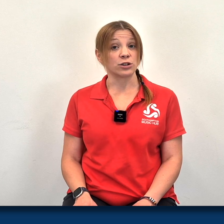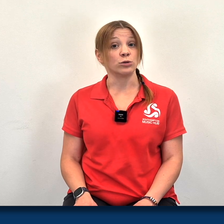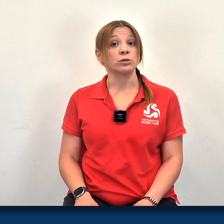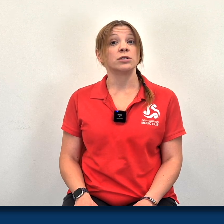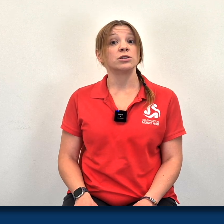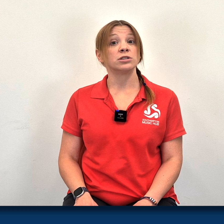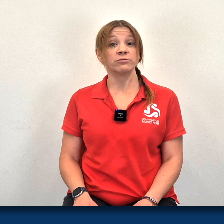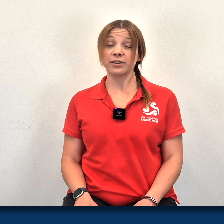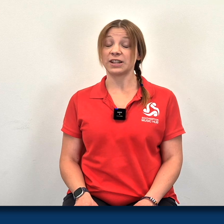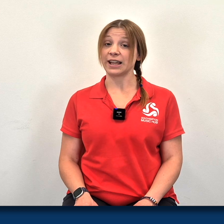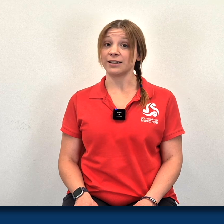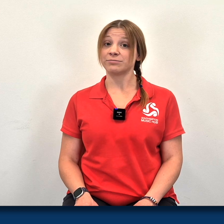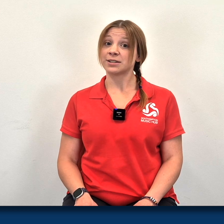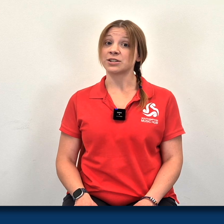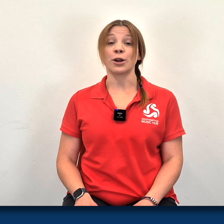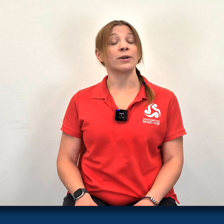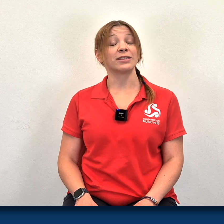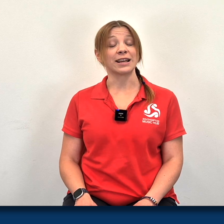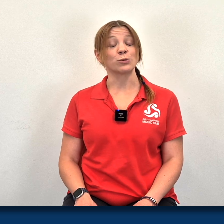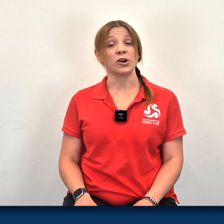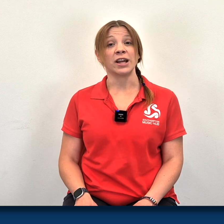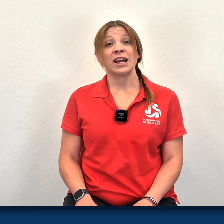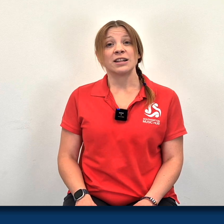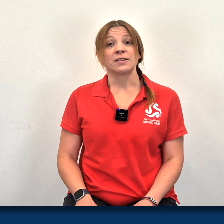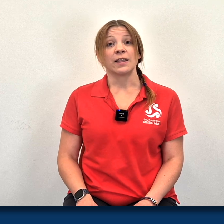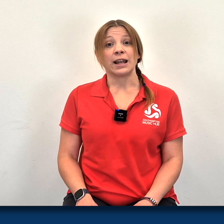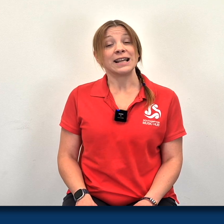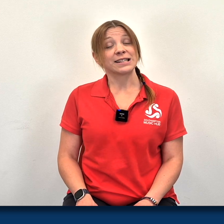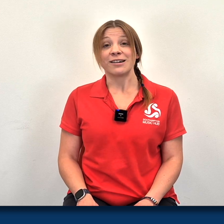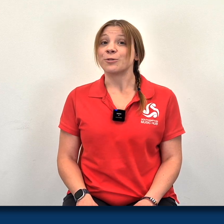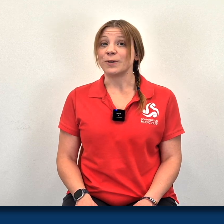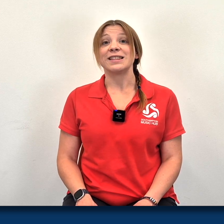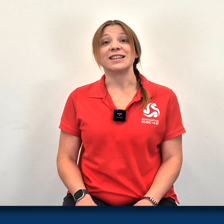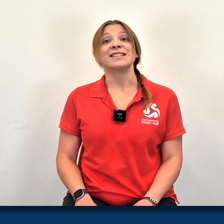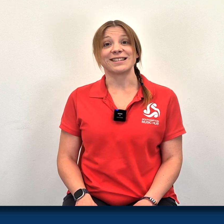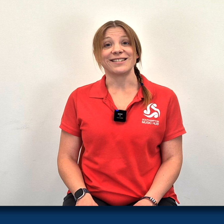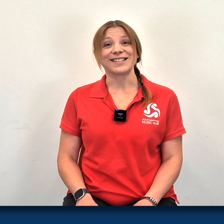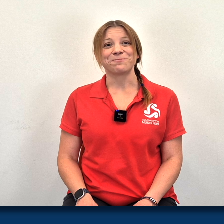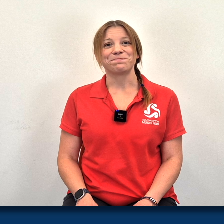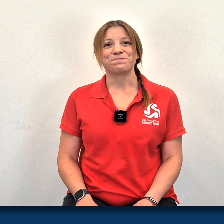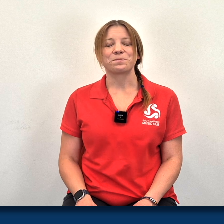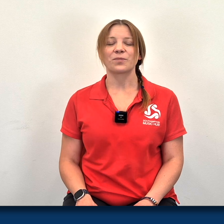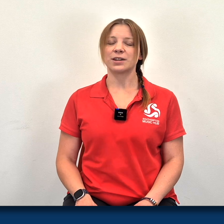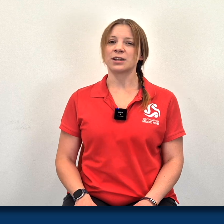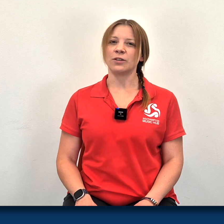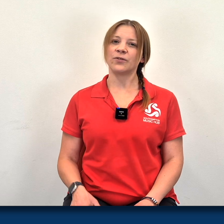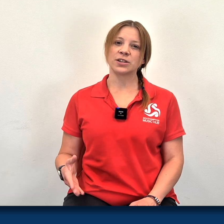National Giraffe Day in it, so that's why. Let's start with the signs. So first of